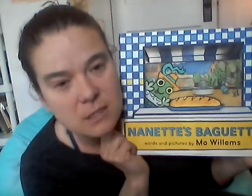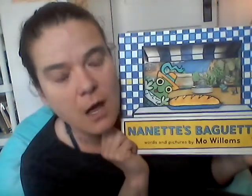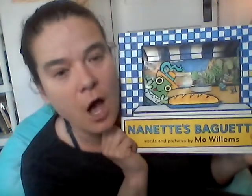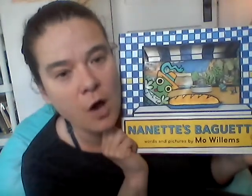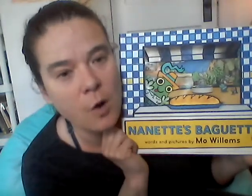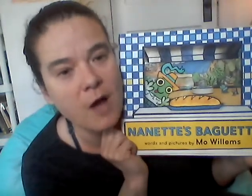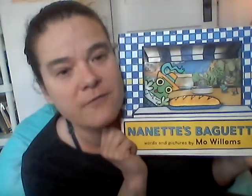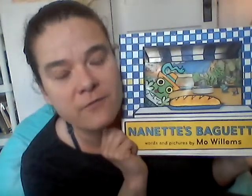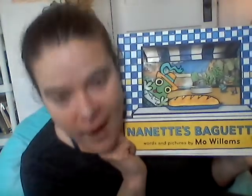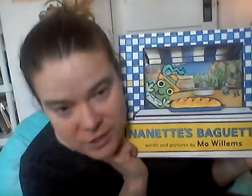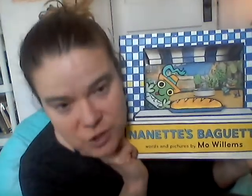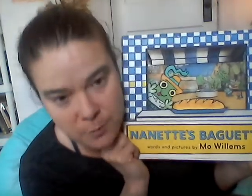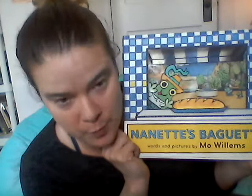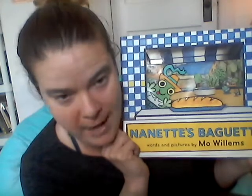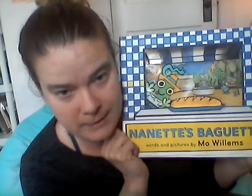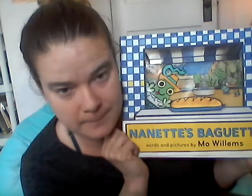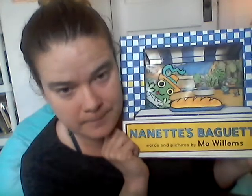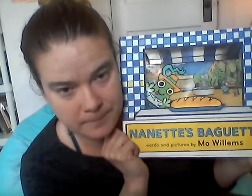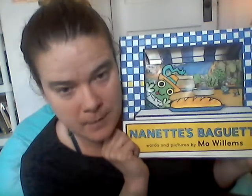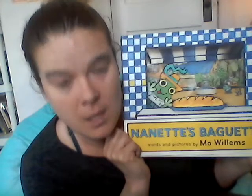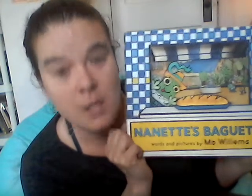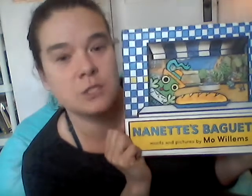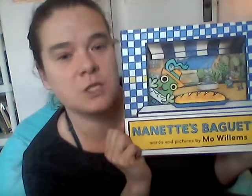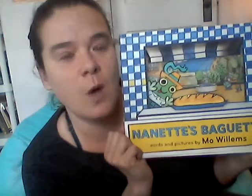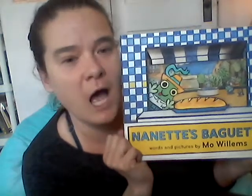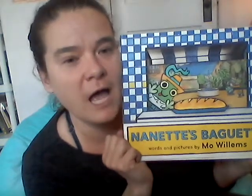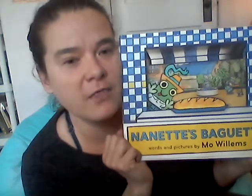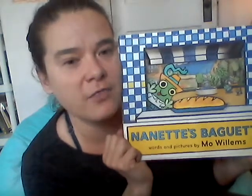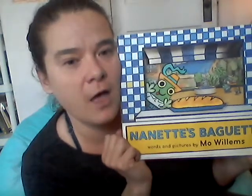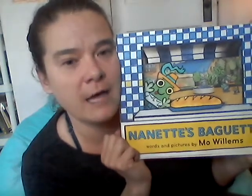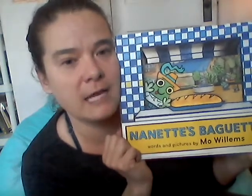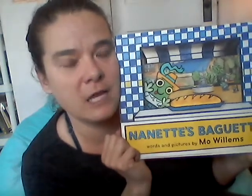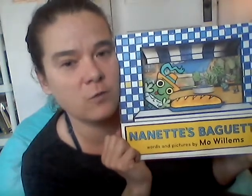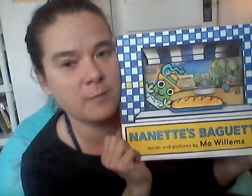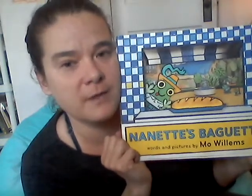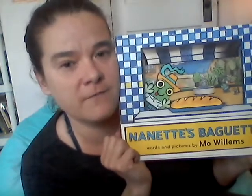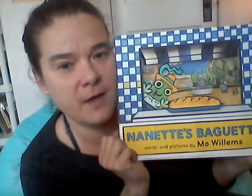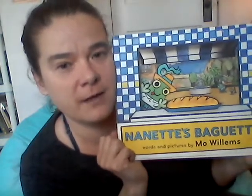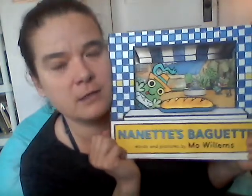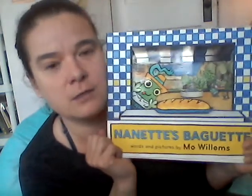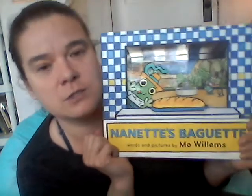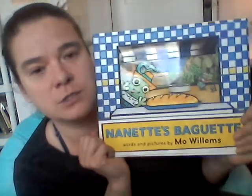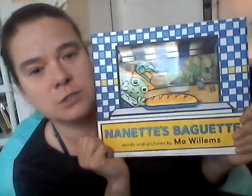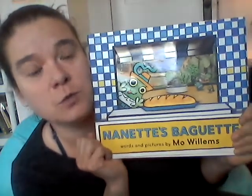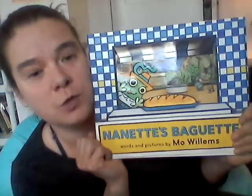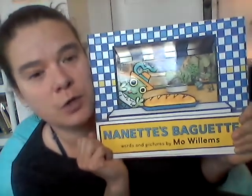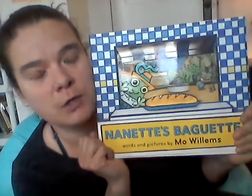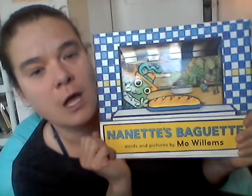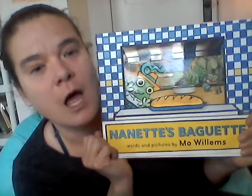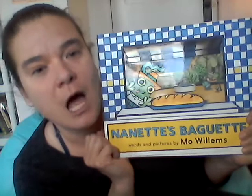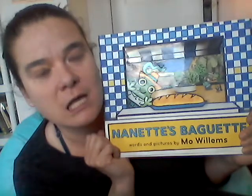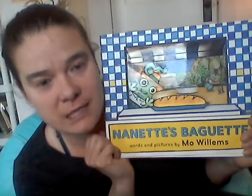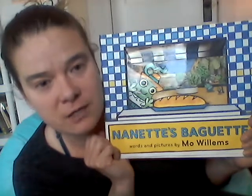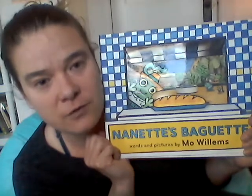are a French bread? So, I thought it would be fun to learn a little